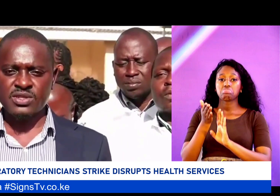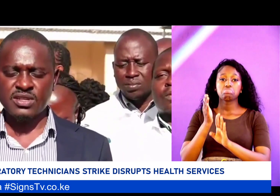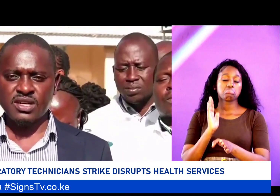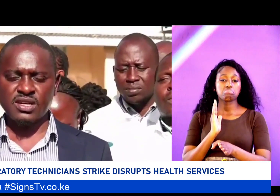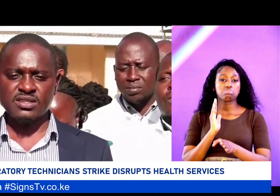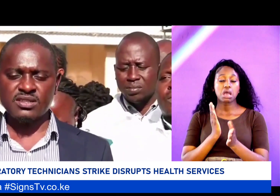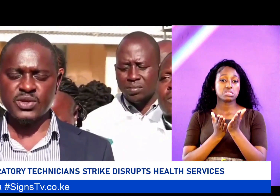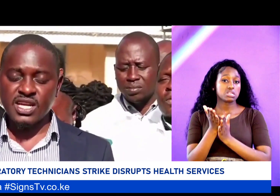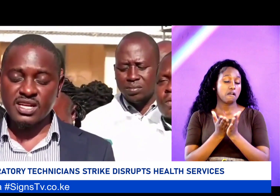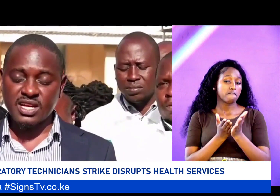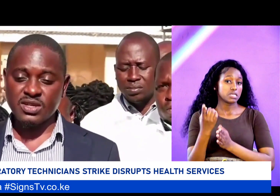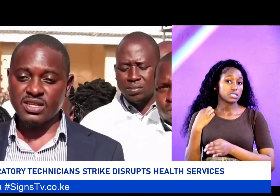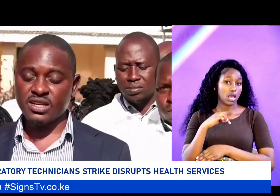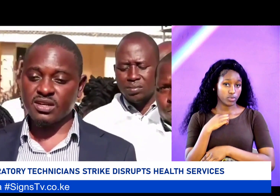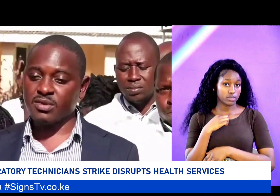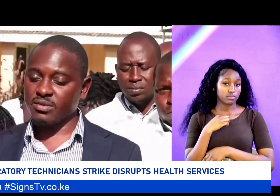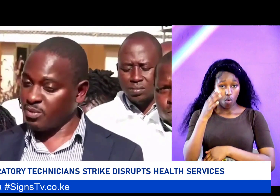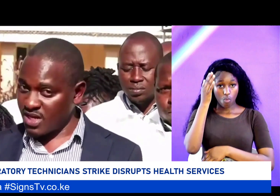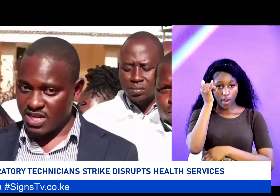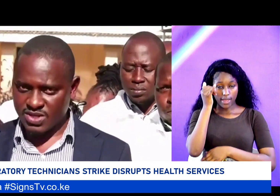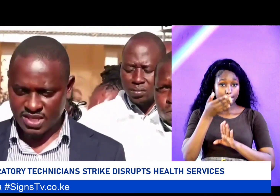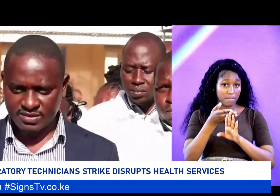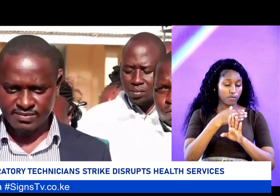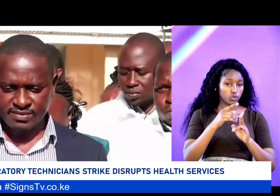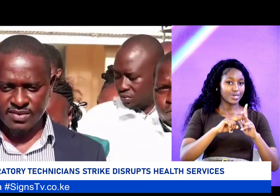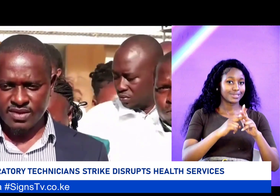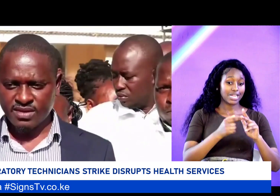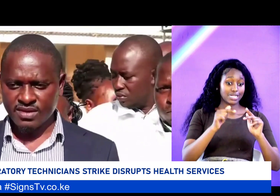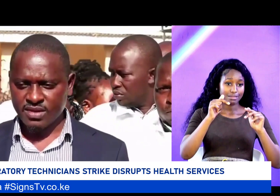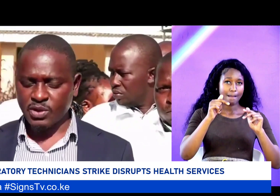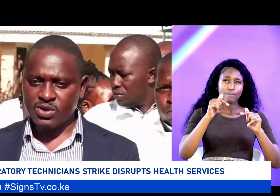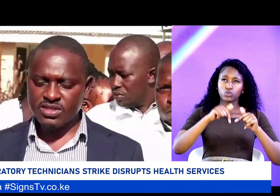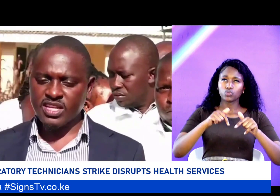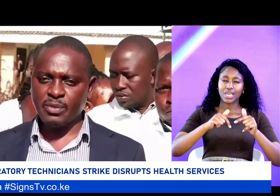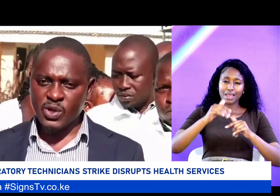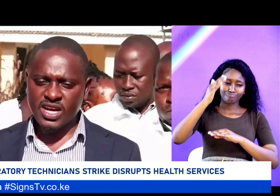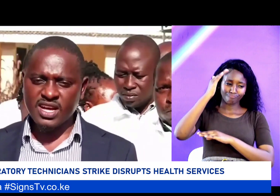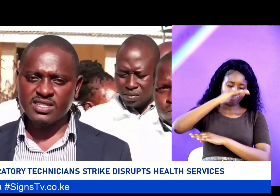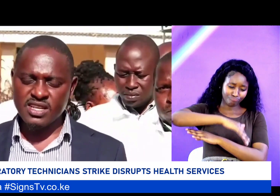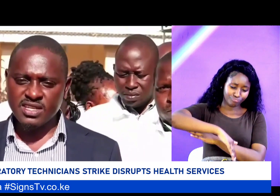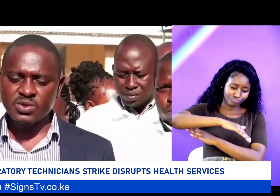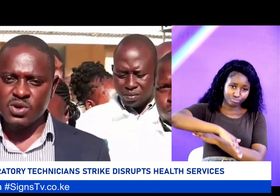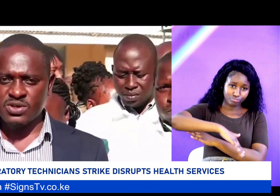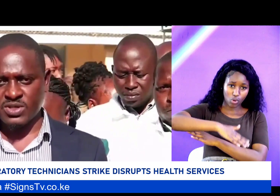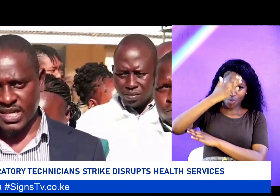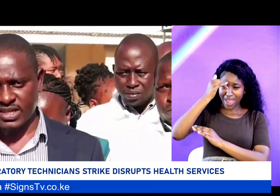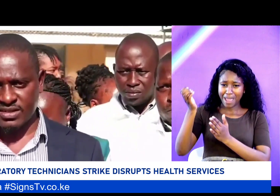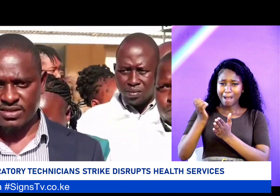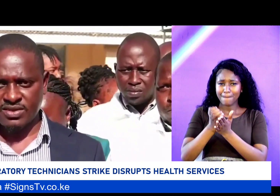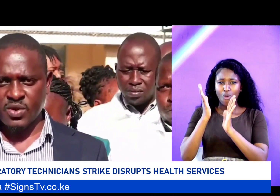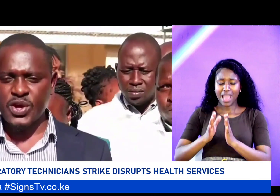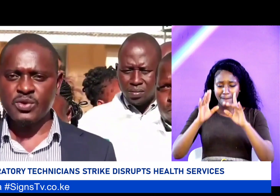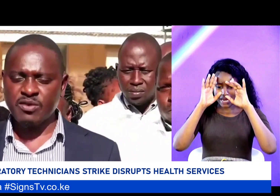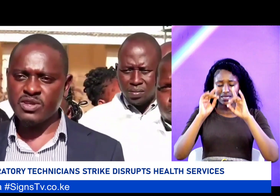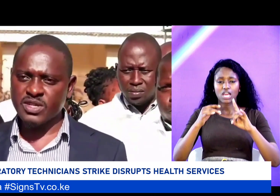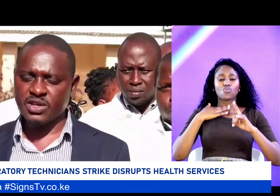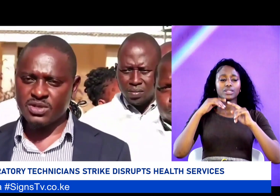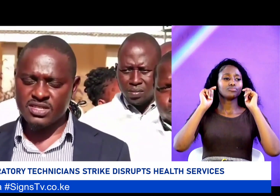officially. We started actually midnight today. because the employer has decided to go on